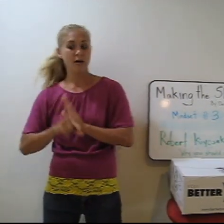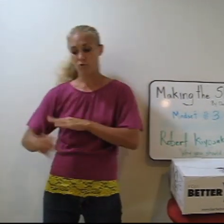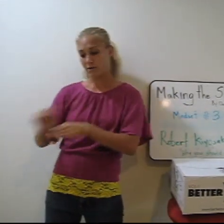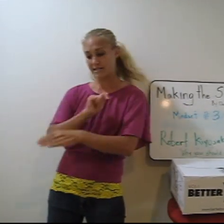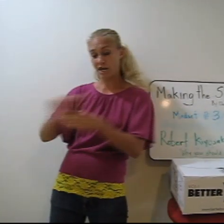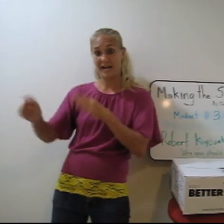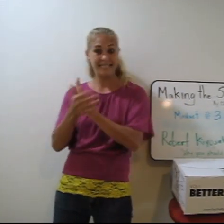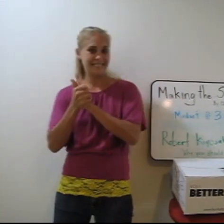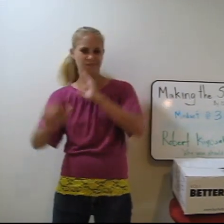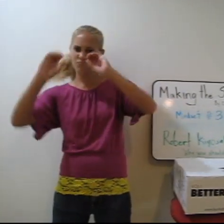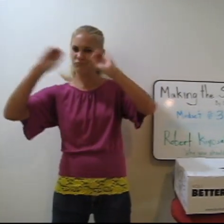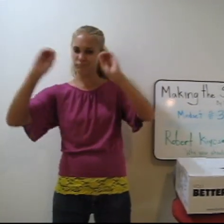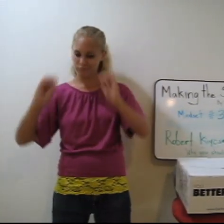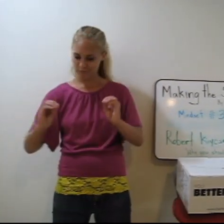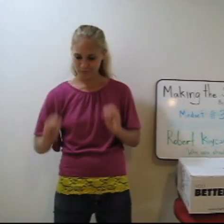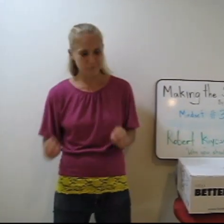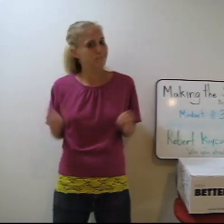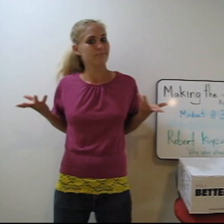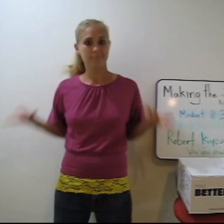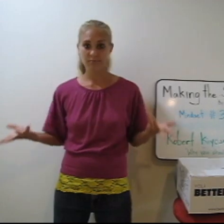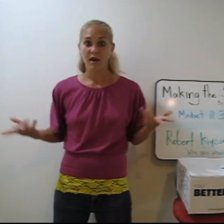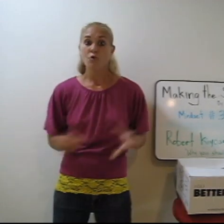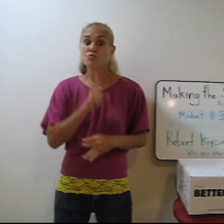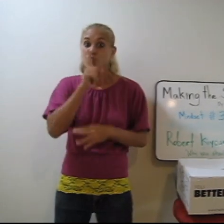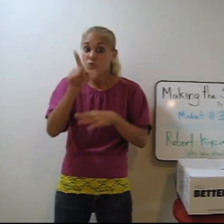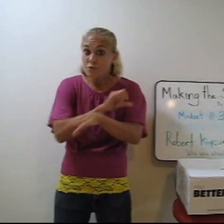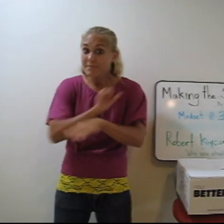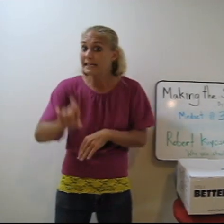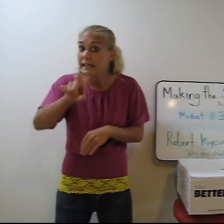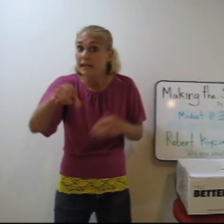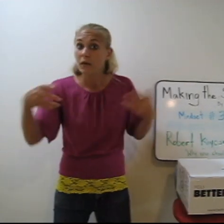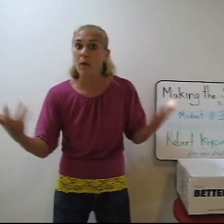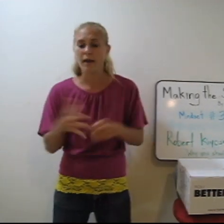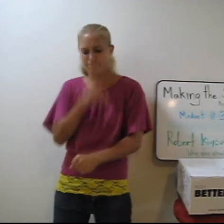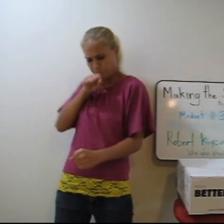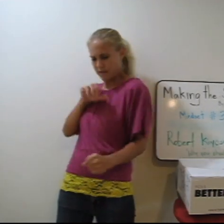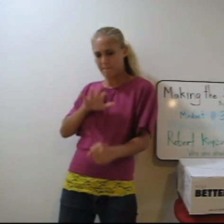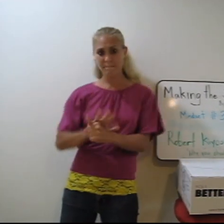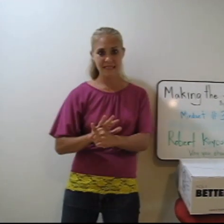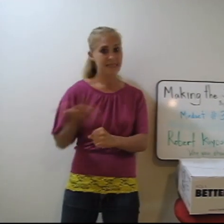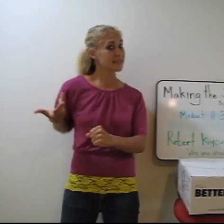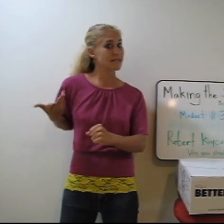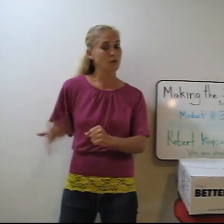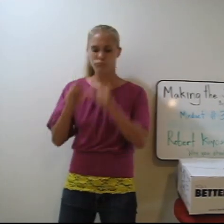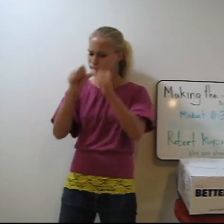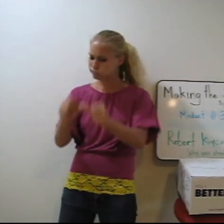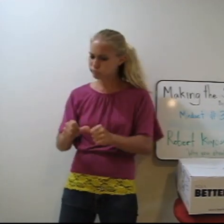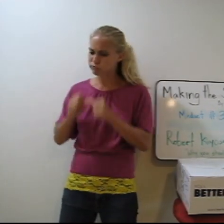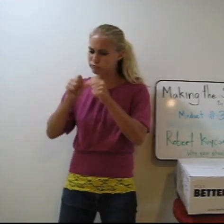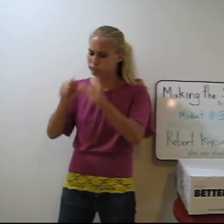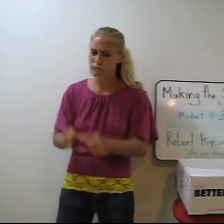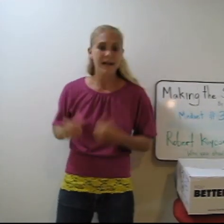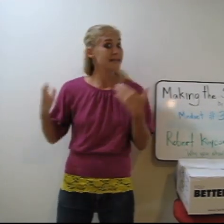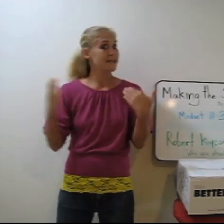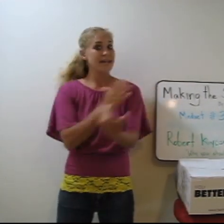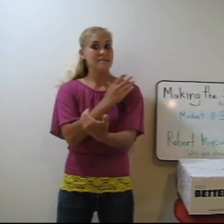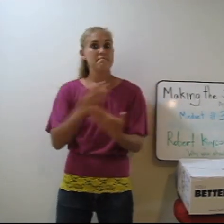skills, or otherwise. All it really requires is commitment to see it through long enough for the business model to